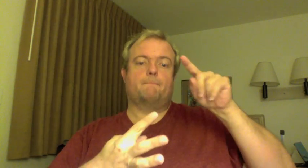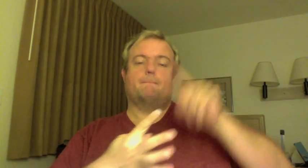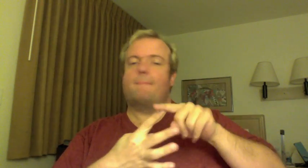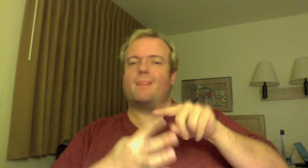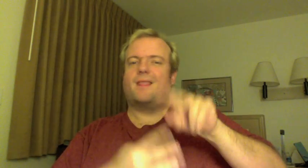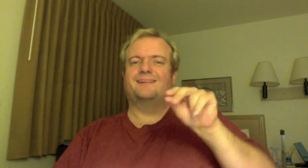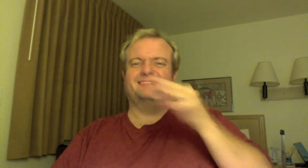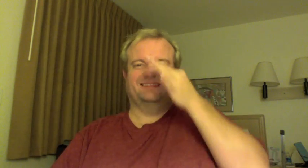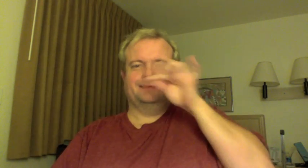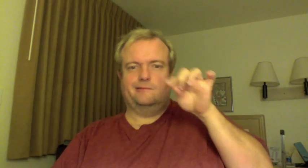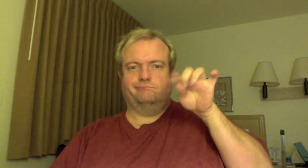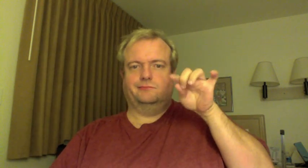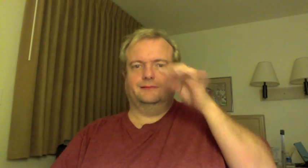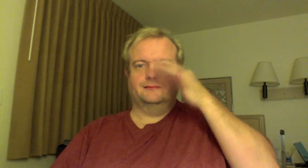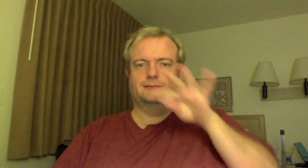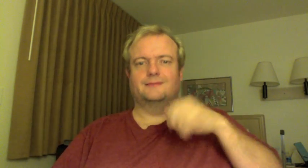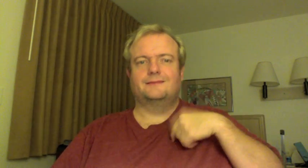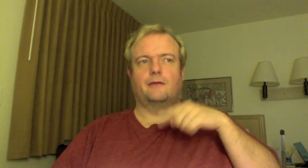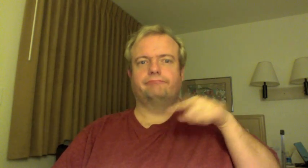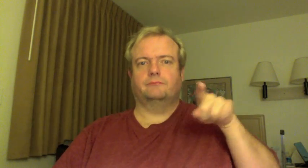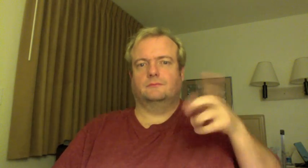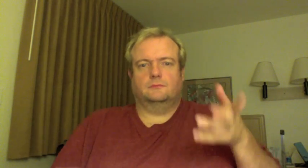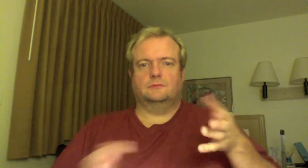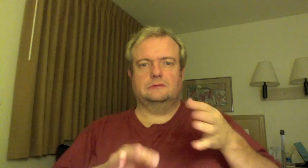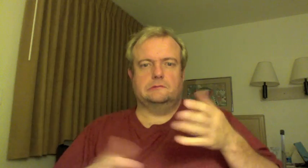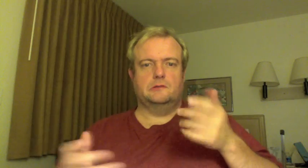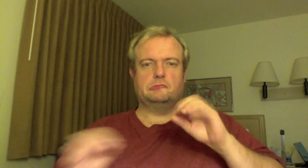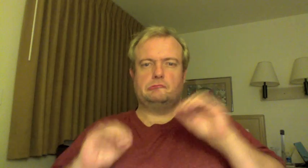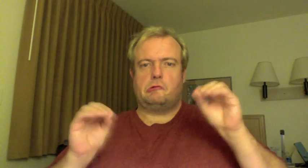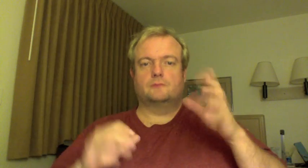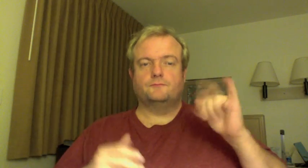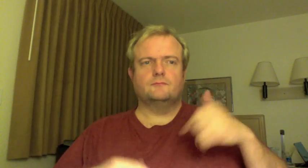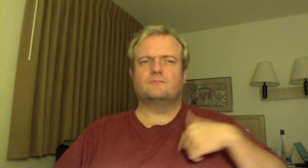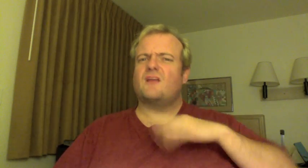human skeleton, this backbone keeps the building from falling down.